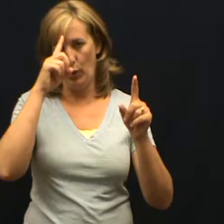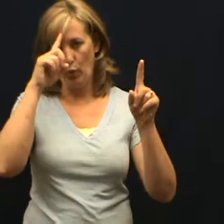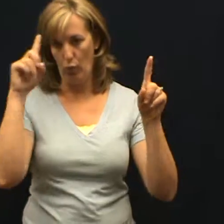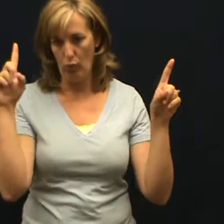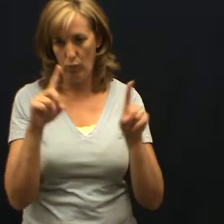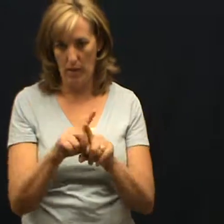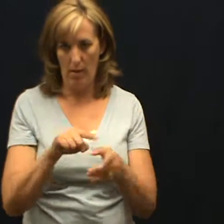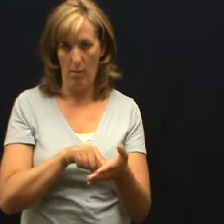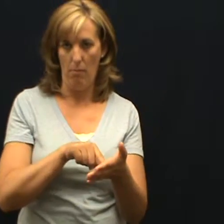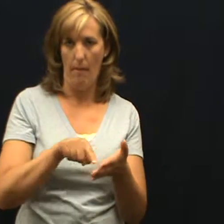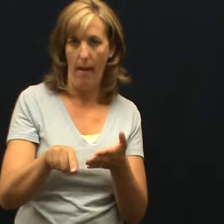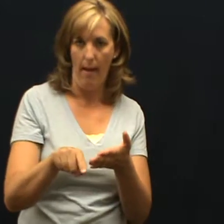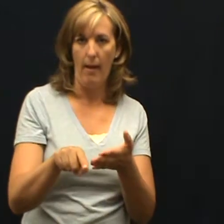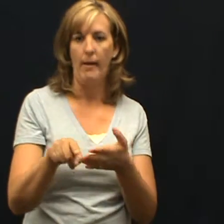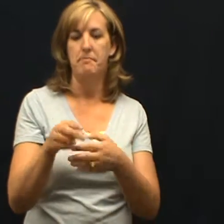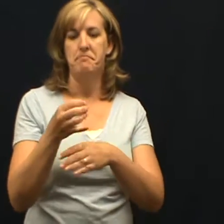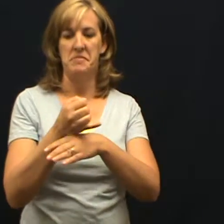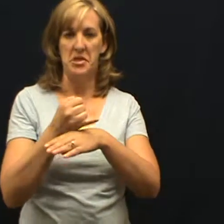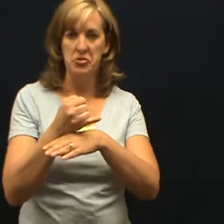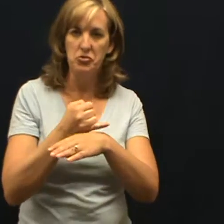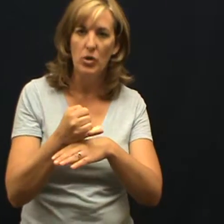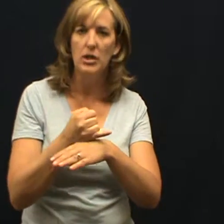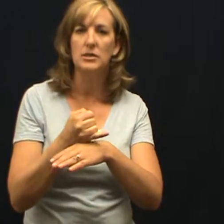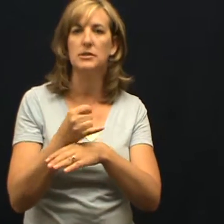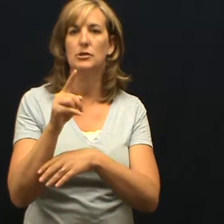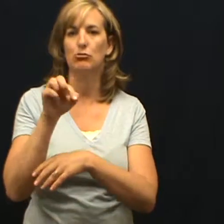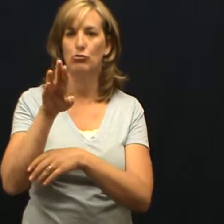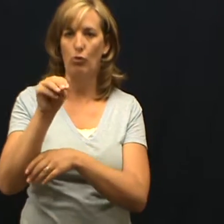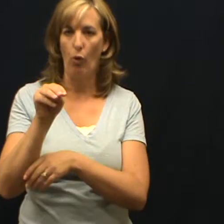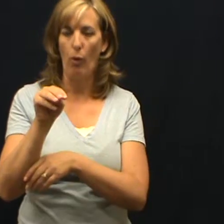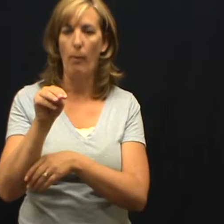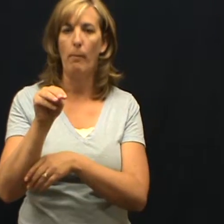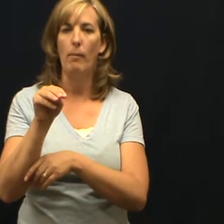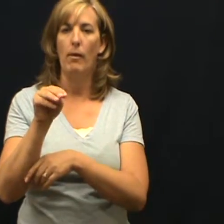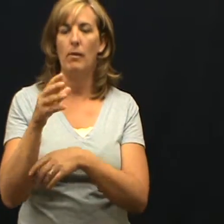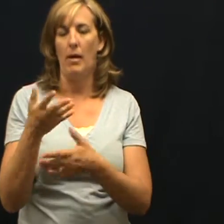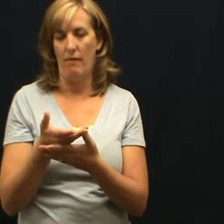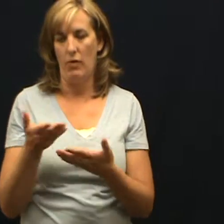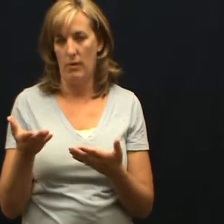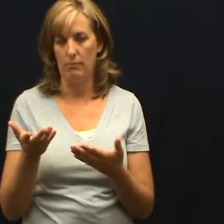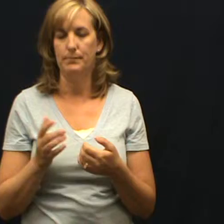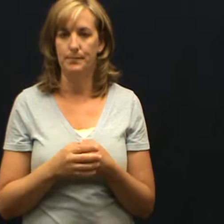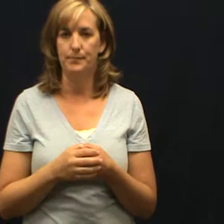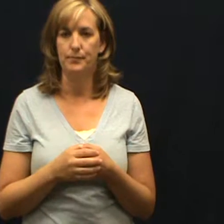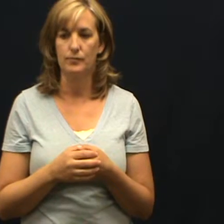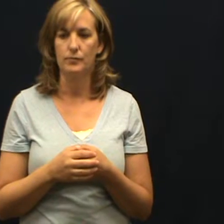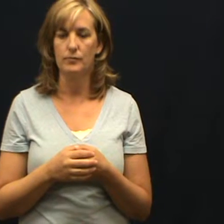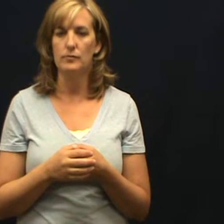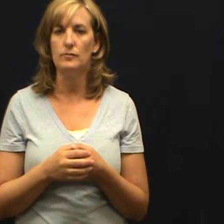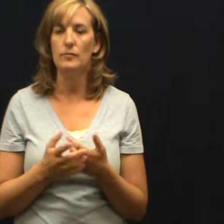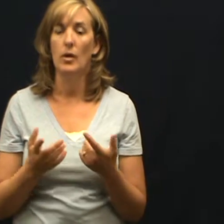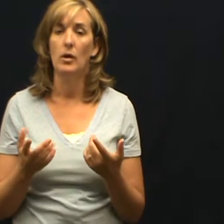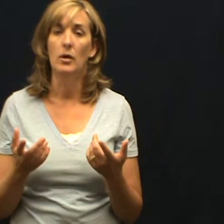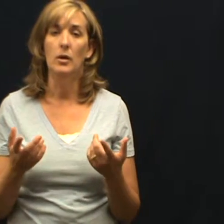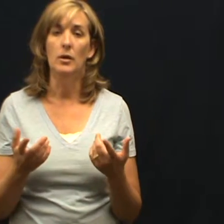and it's got a term and a stated interest rate and all that kind of thing. So what we're going to do is we're going to take a look at how